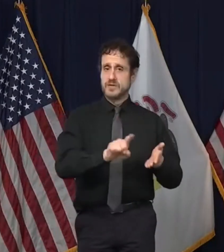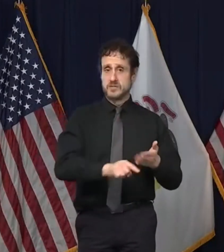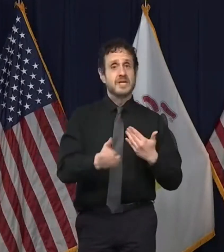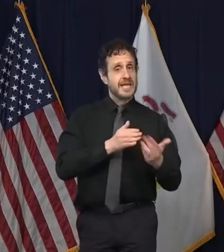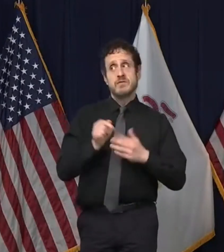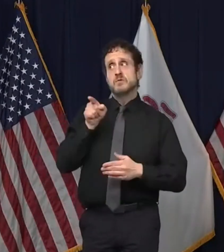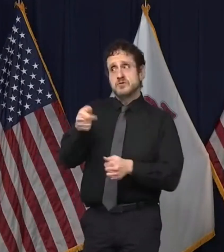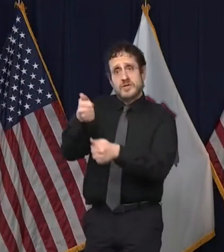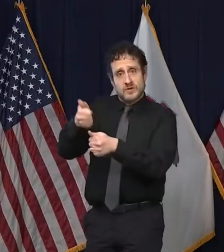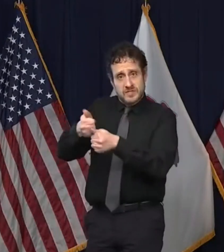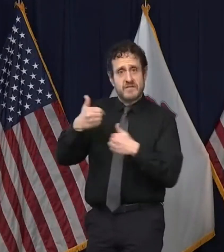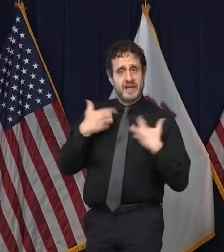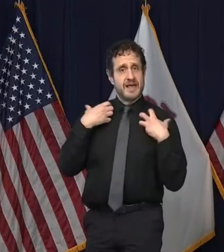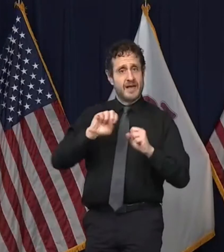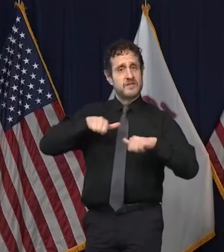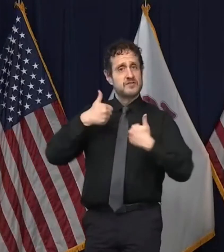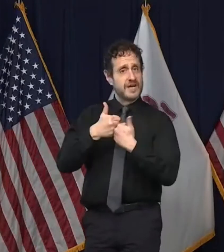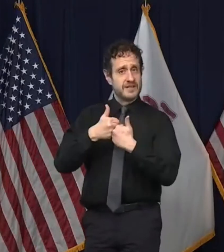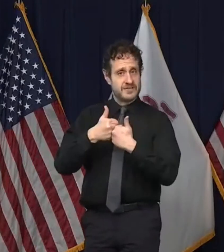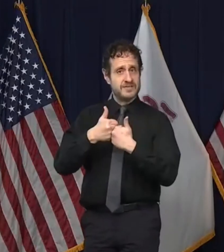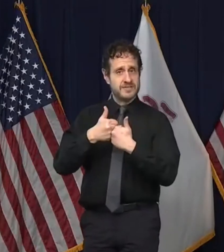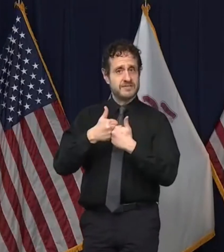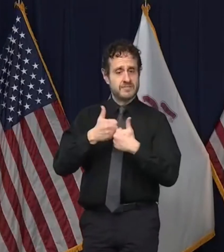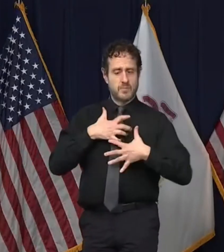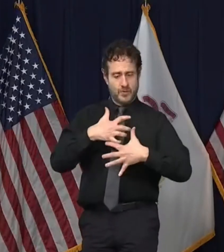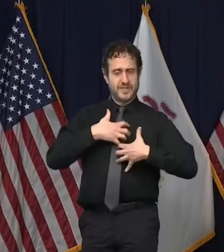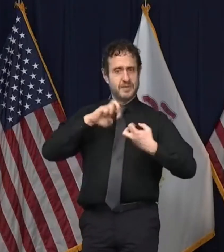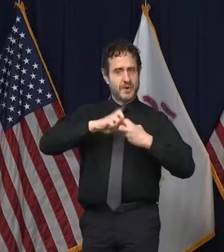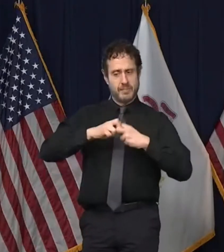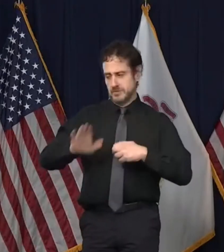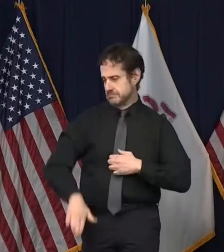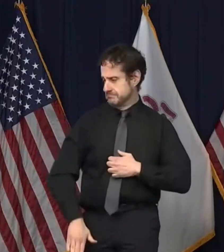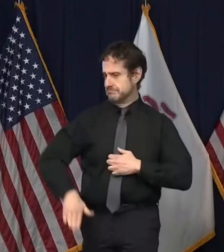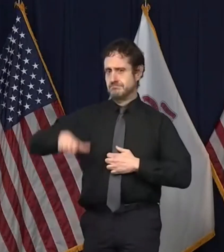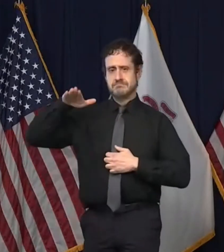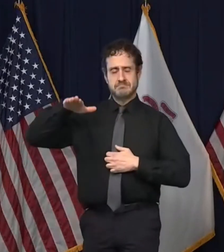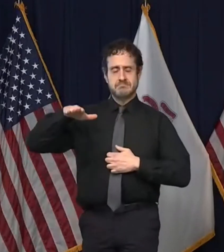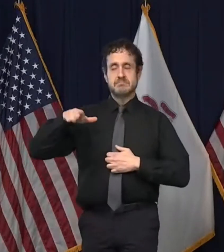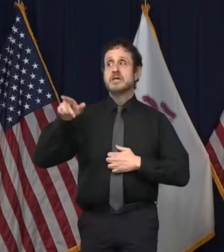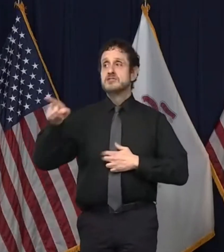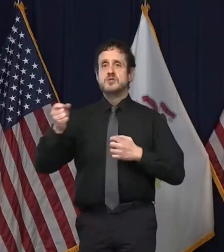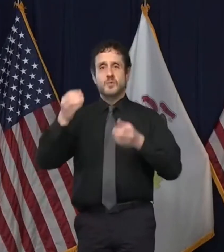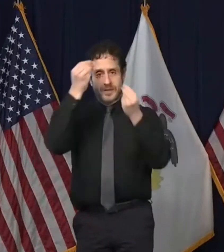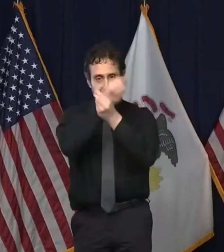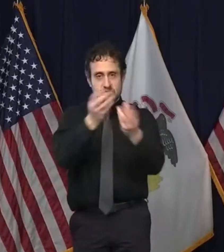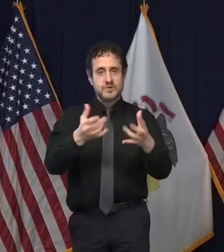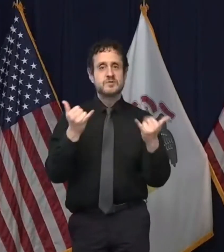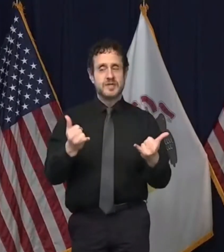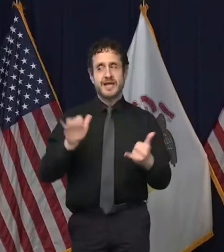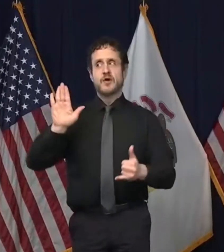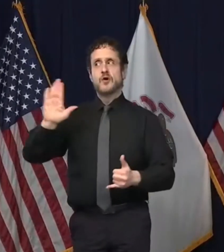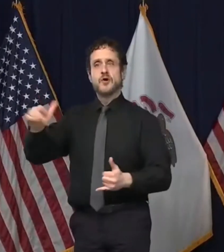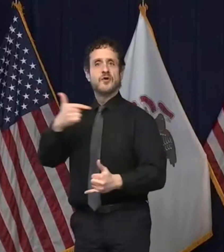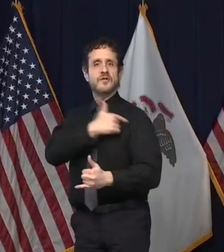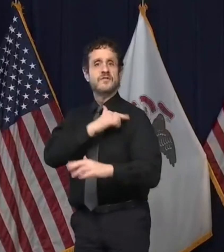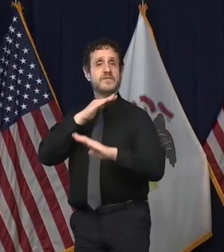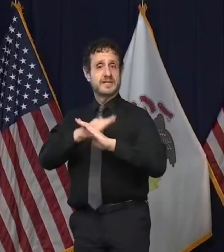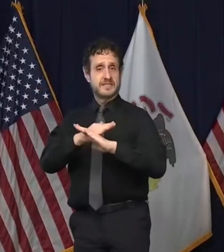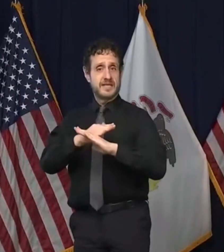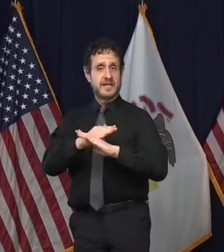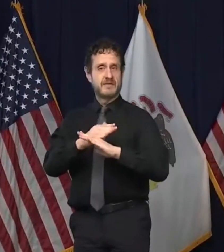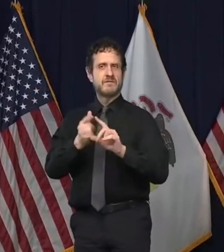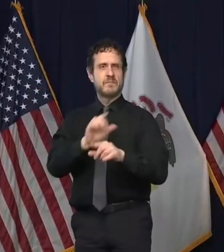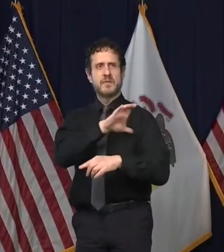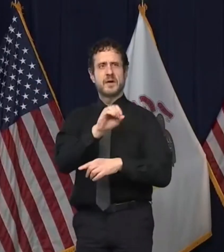health challenges unrelated, and wanted people to know today that the vaccine that she took, the